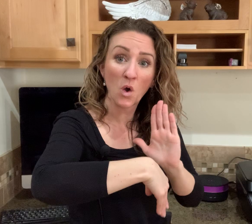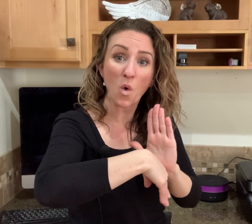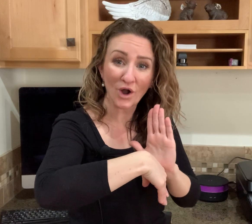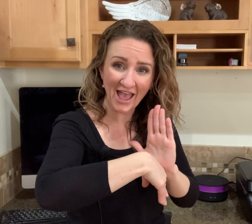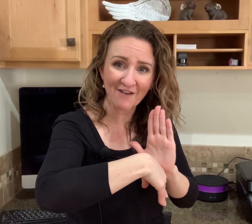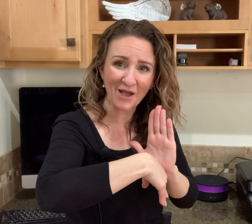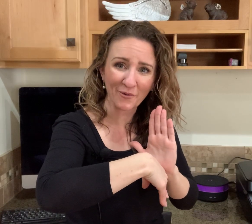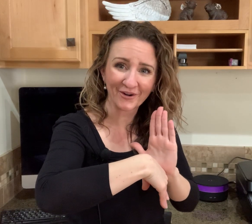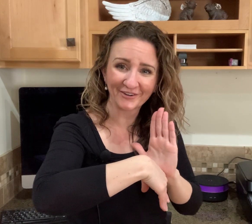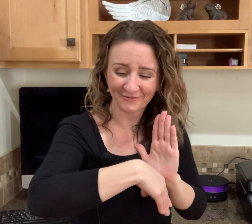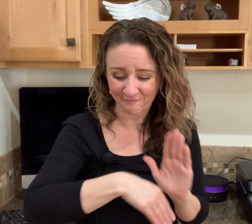or half hour.